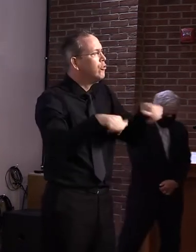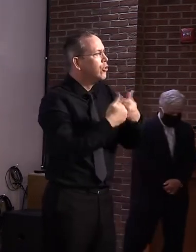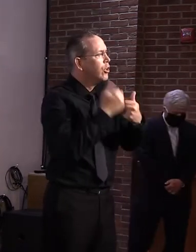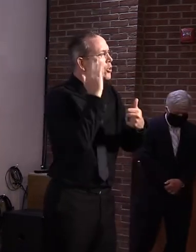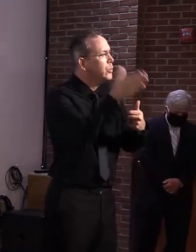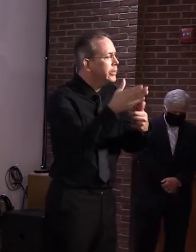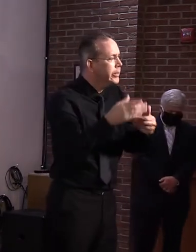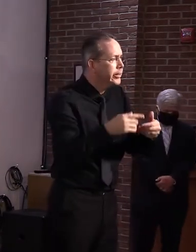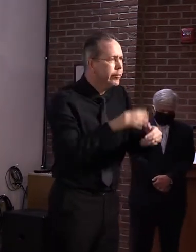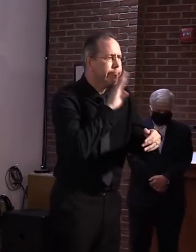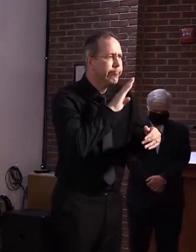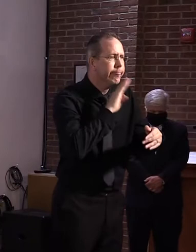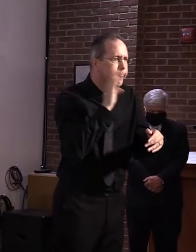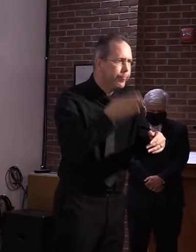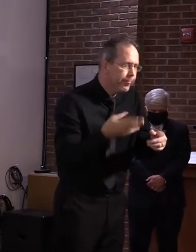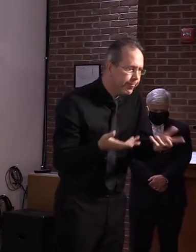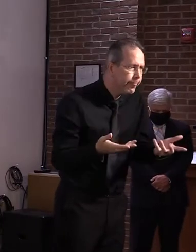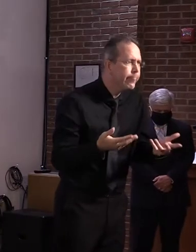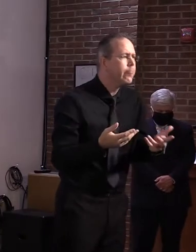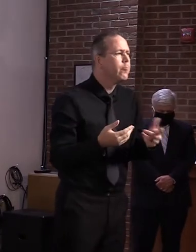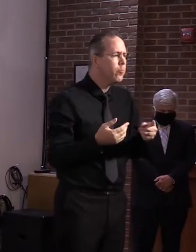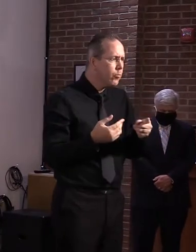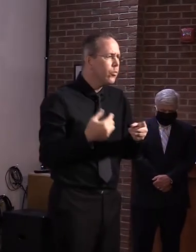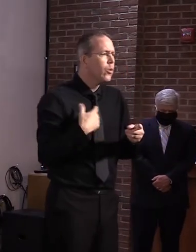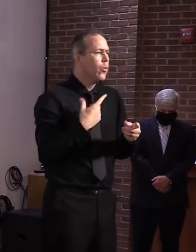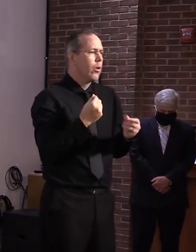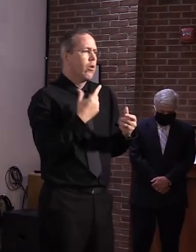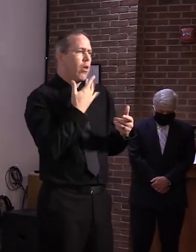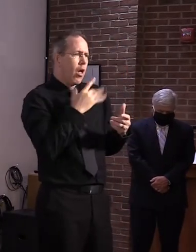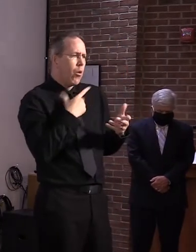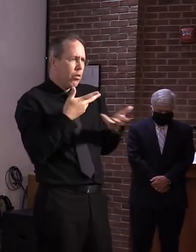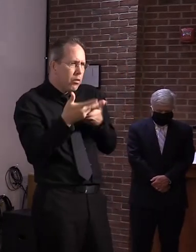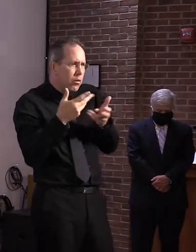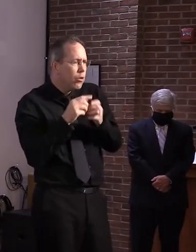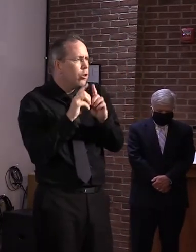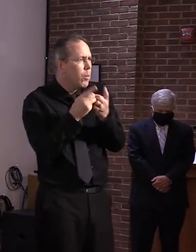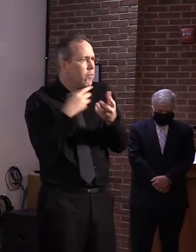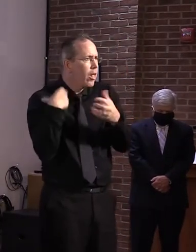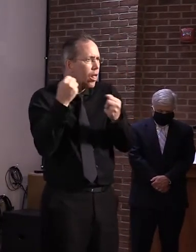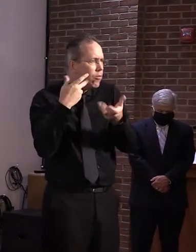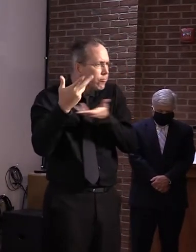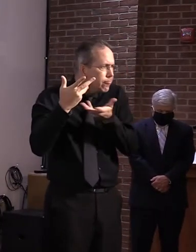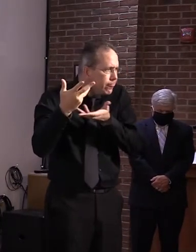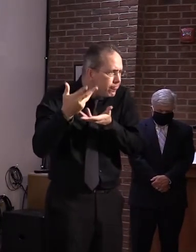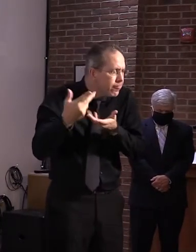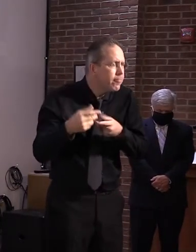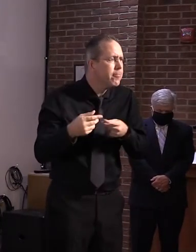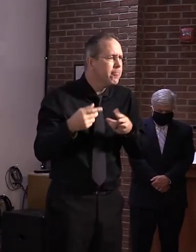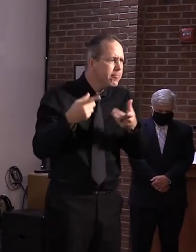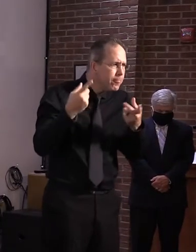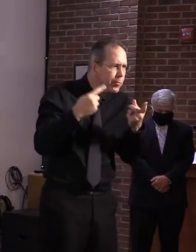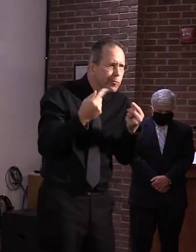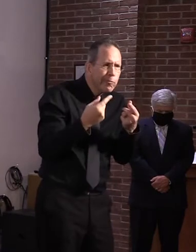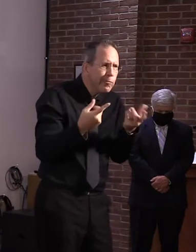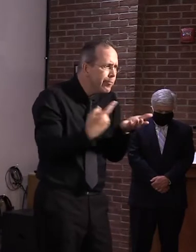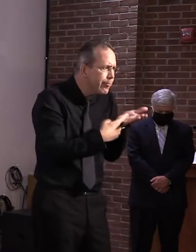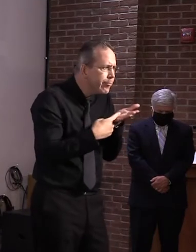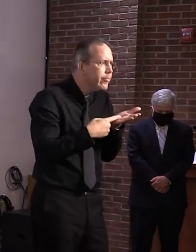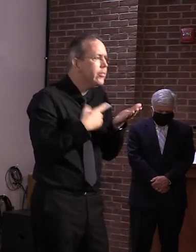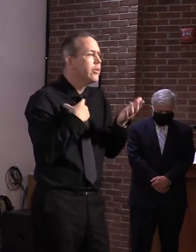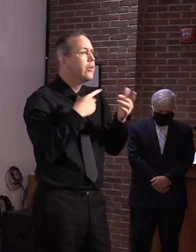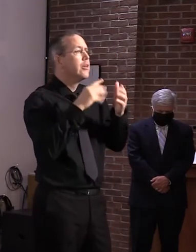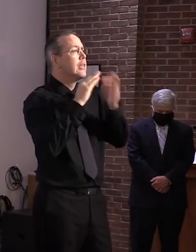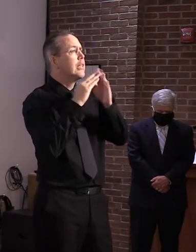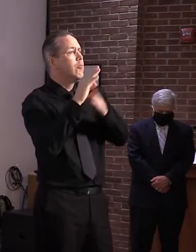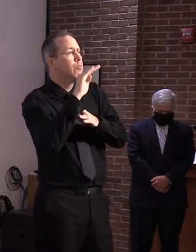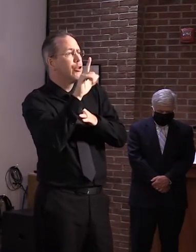We've been really thankful for the work they've done and what the governor has put out in terms of the college restart plan. So we want to work hand